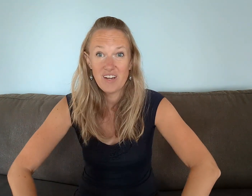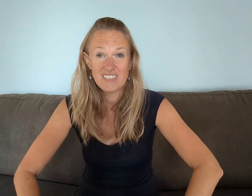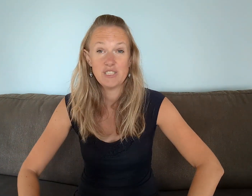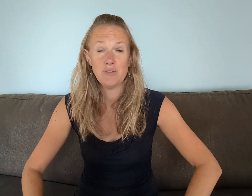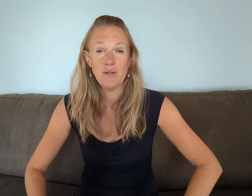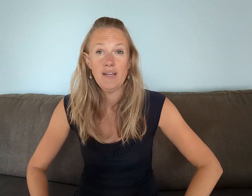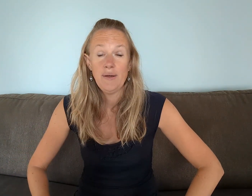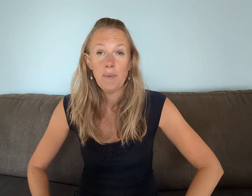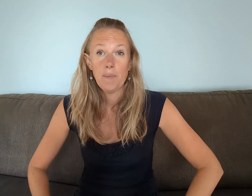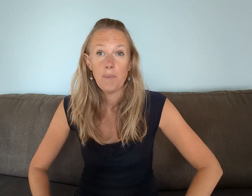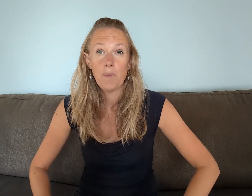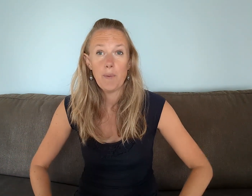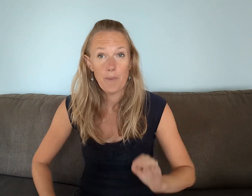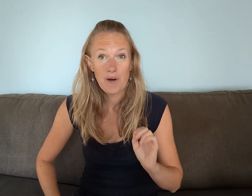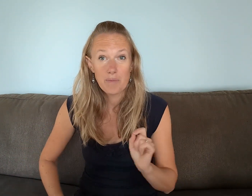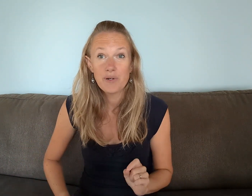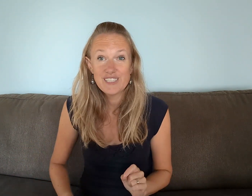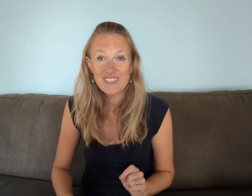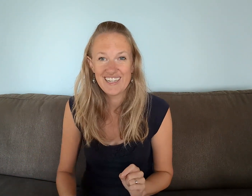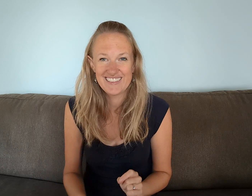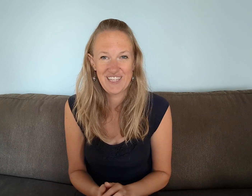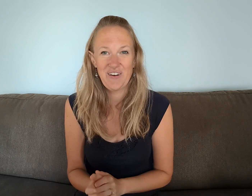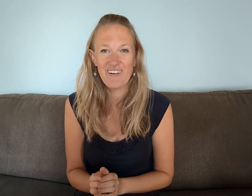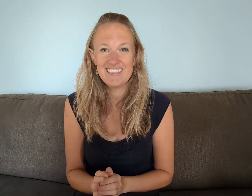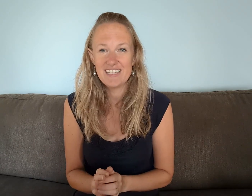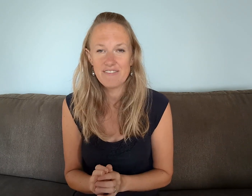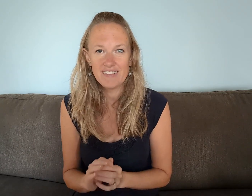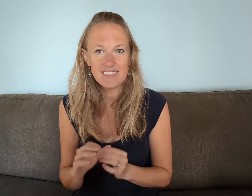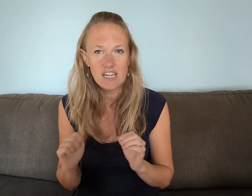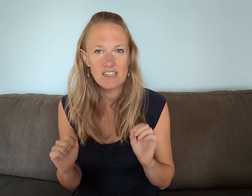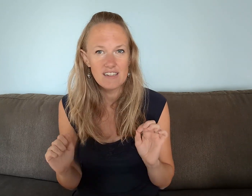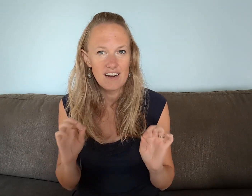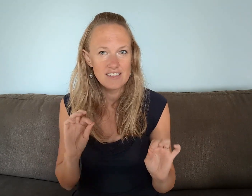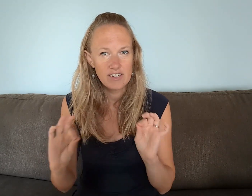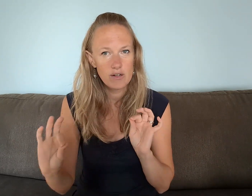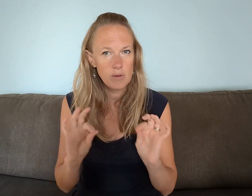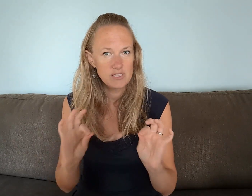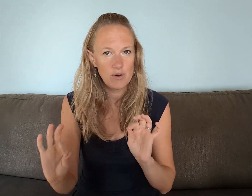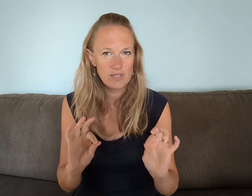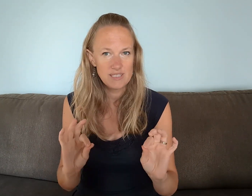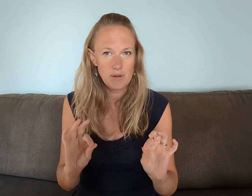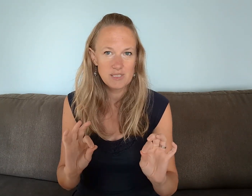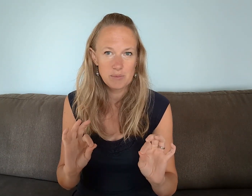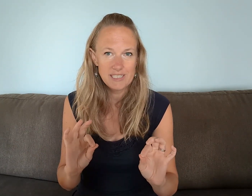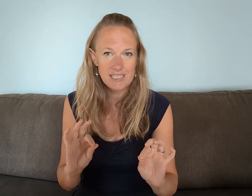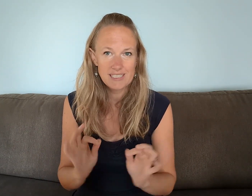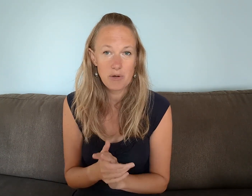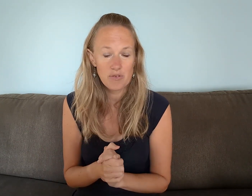on to what I'm pretty sure is the chorus. I found this song a little hard to figure out what was the chorus and what was the bridge because they both